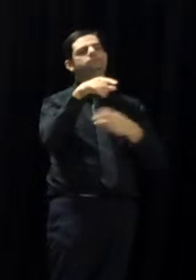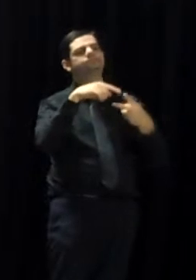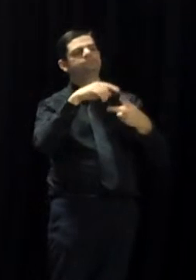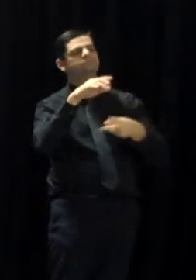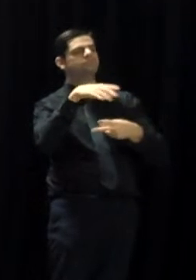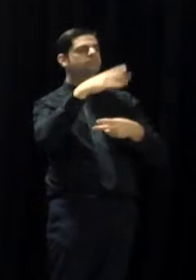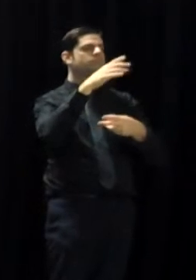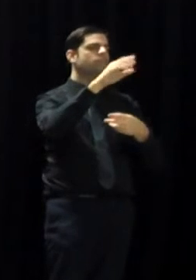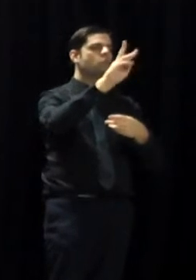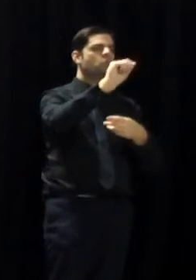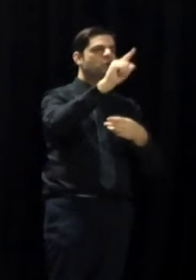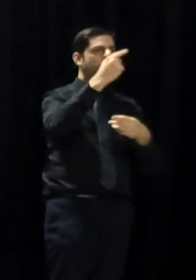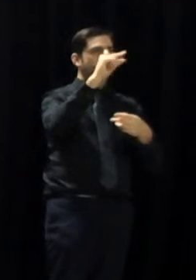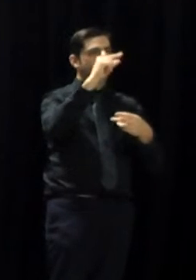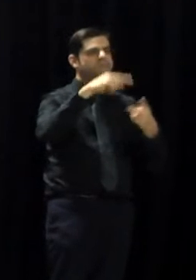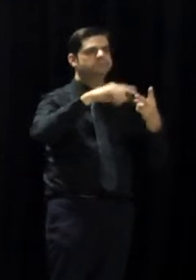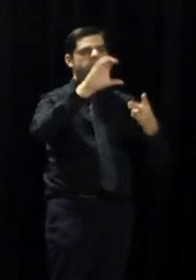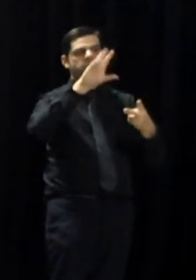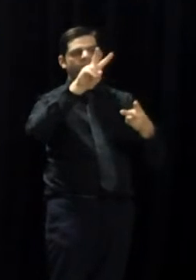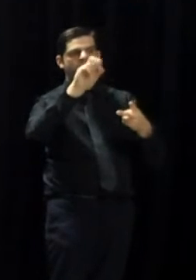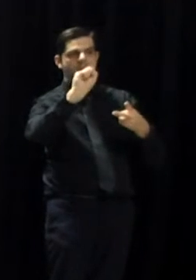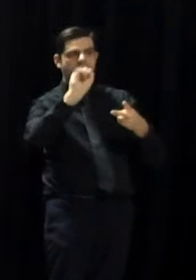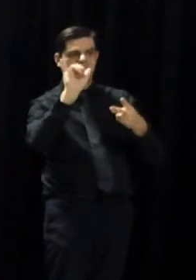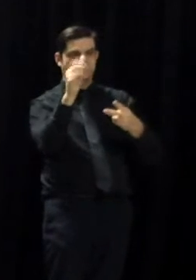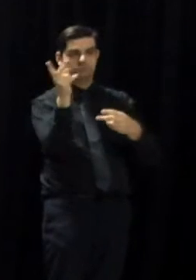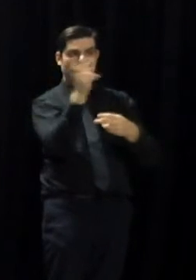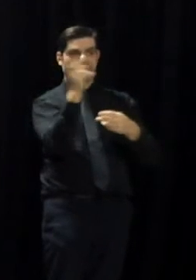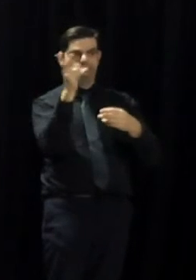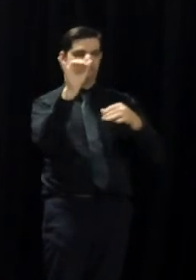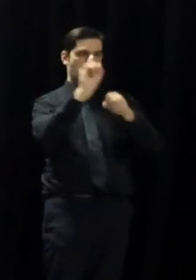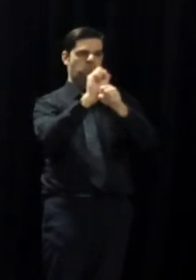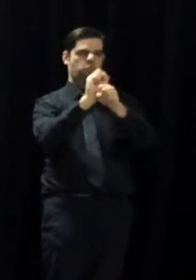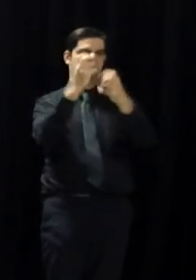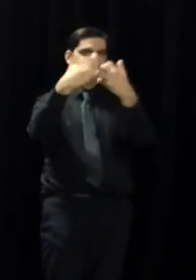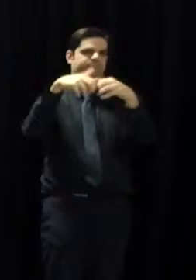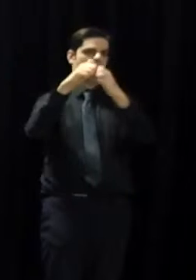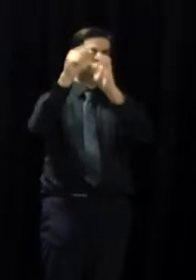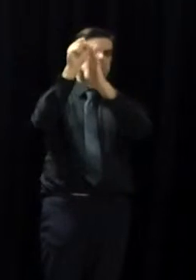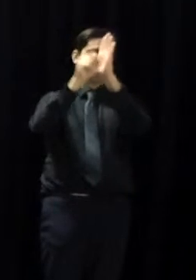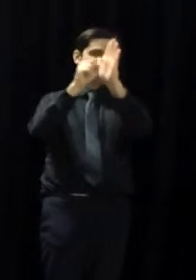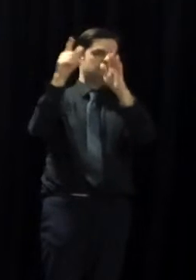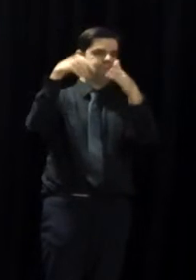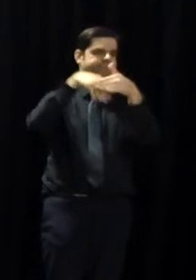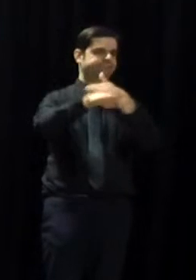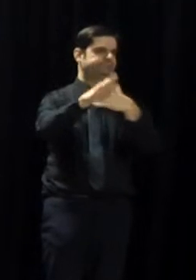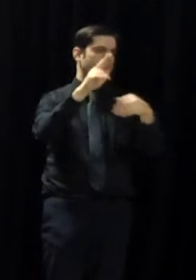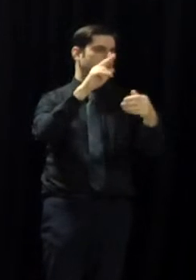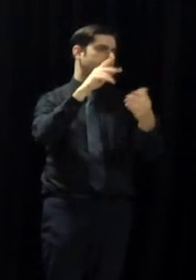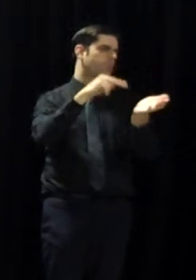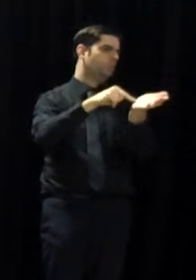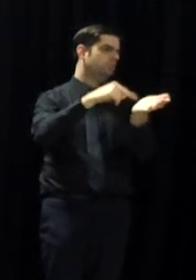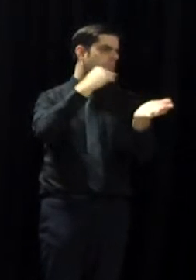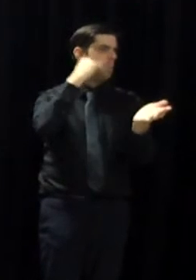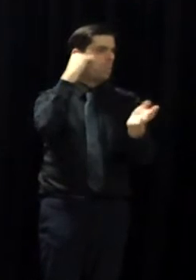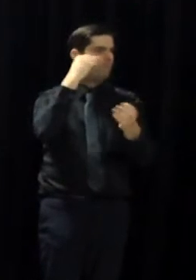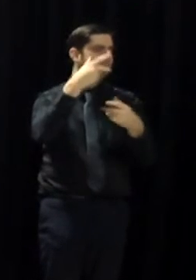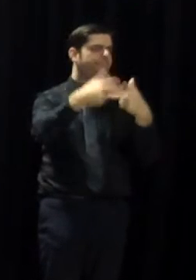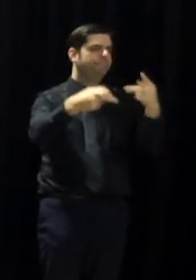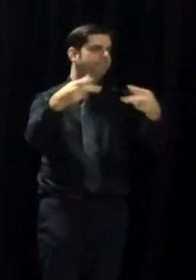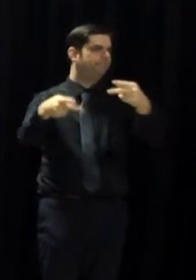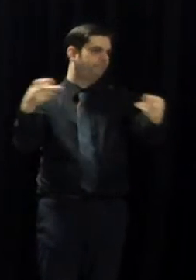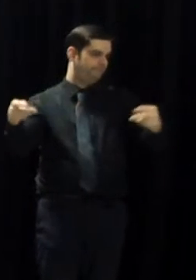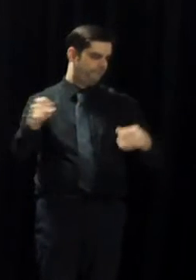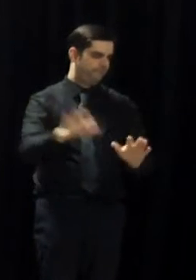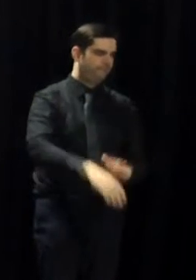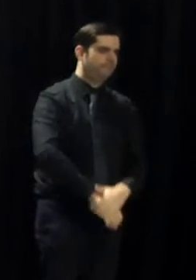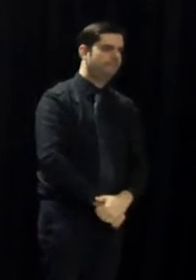Nursing homes in Onondaga County will begin receiving the vaccine on Monday. Some will be scattered throughout that. Certainly Monday we'll